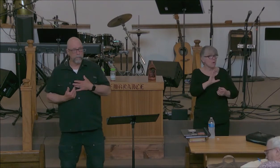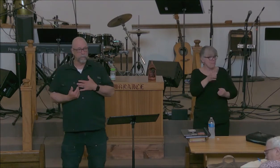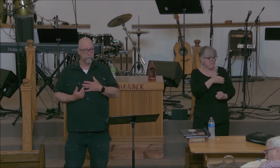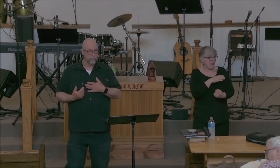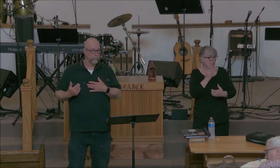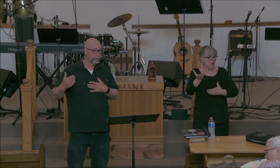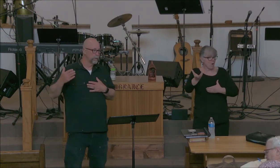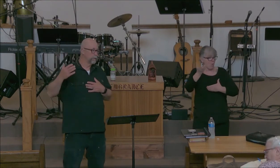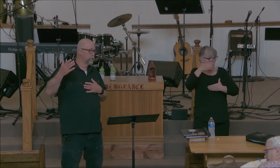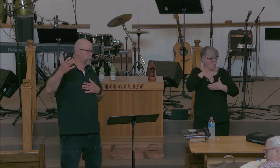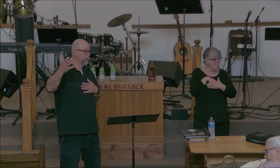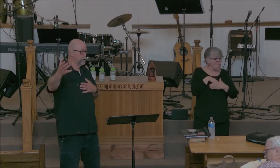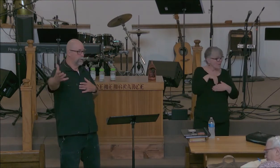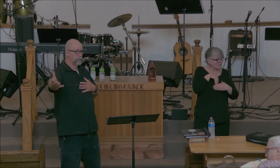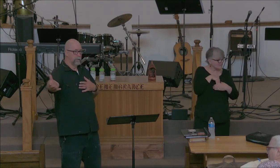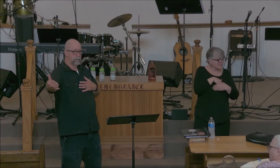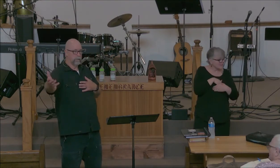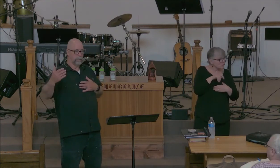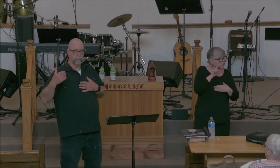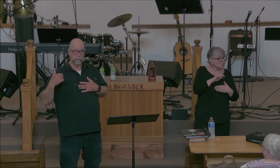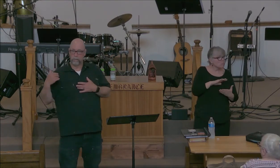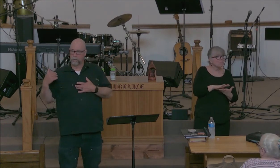be willing to